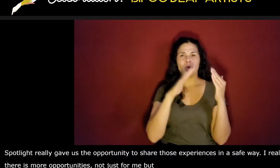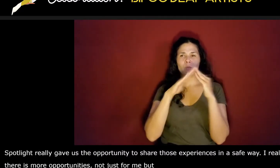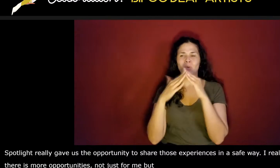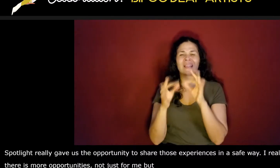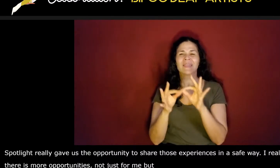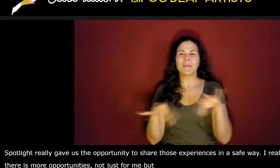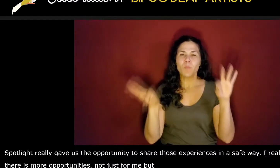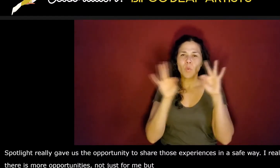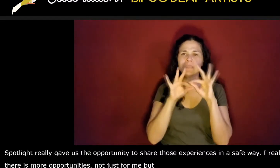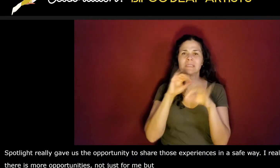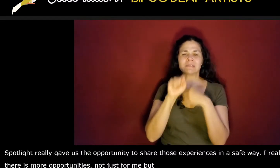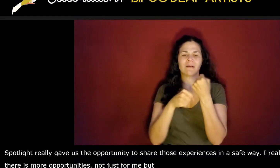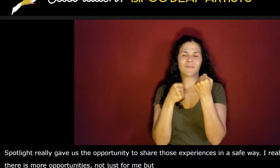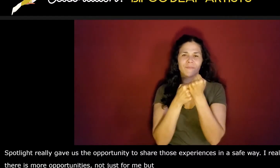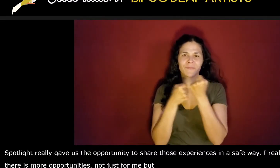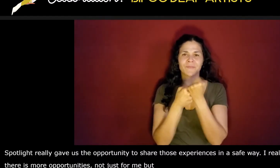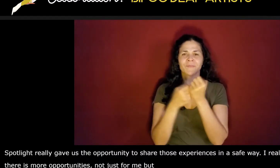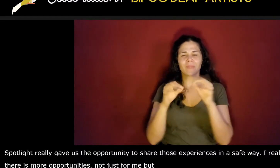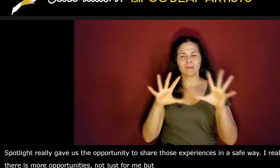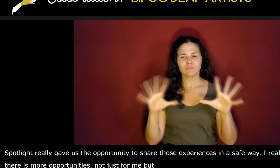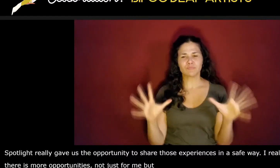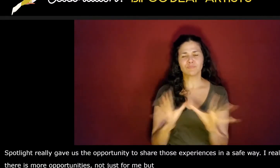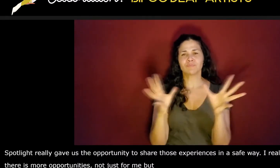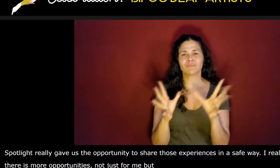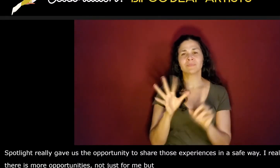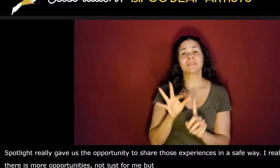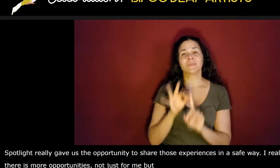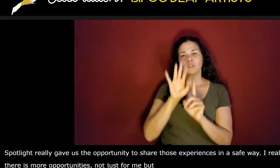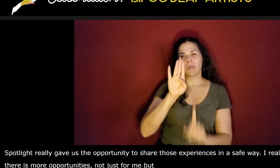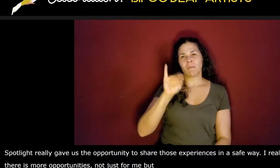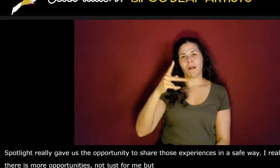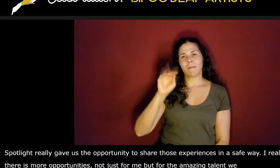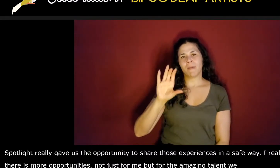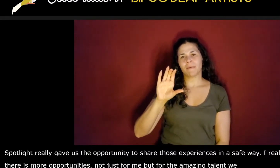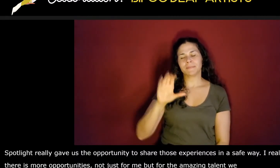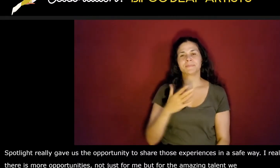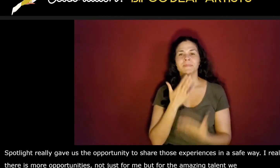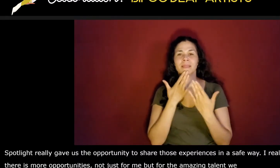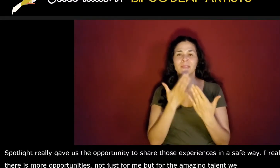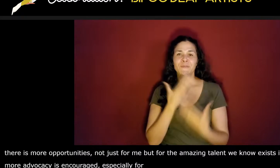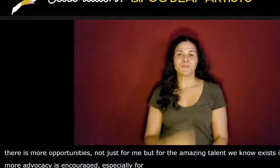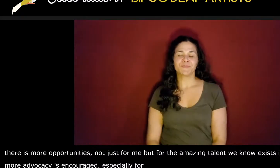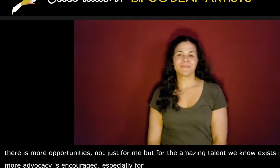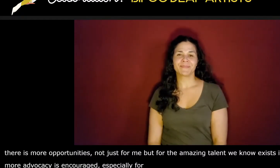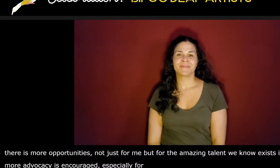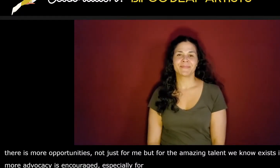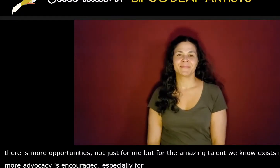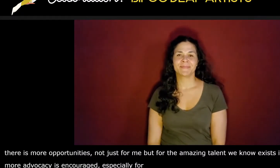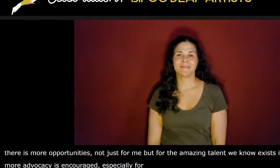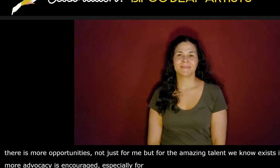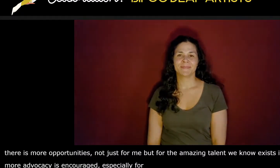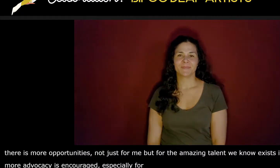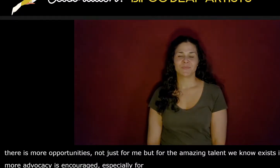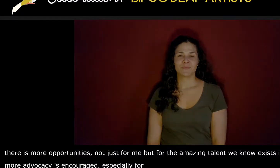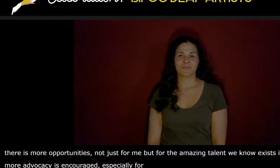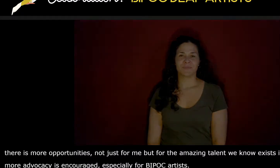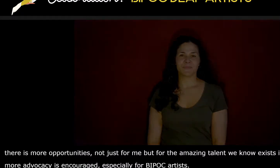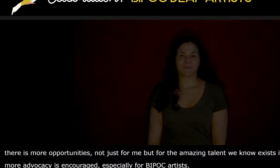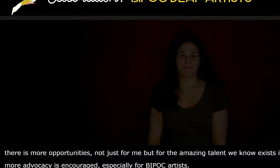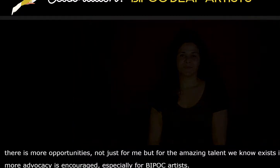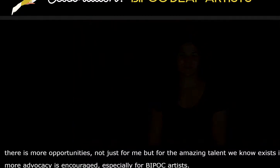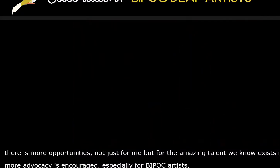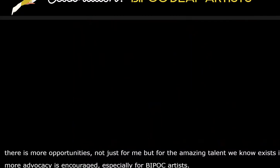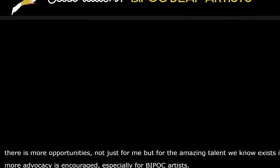know exists in our community. And more advocacy is encouraged, especially for BIPOC artists. Thank you.